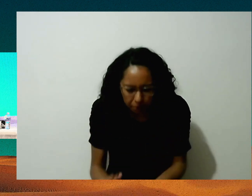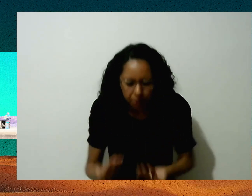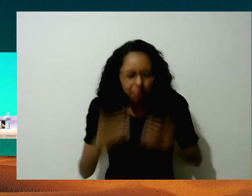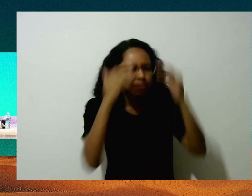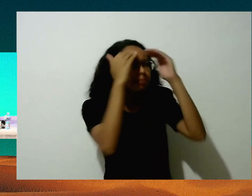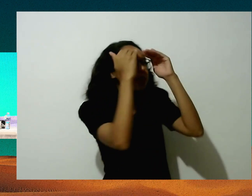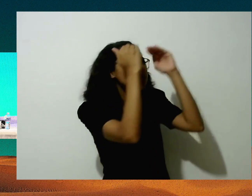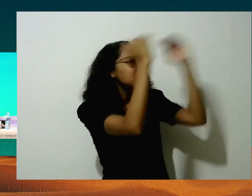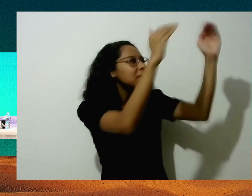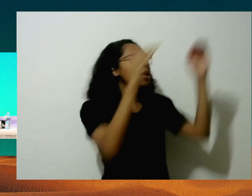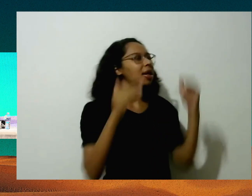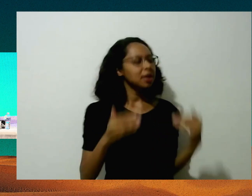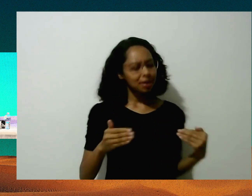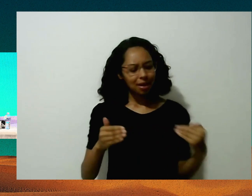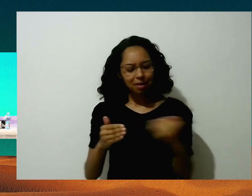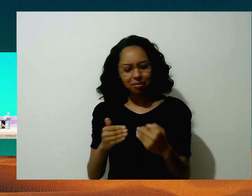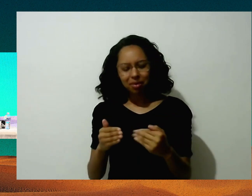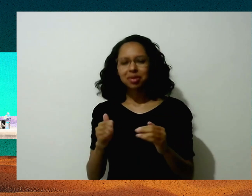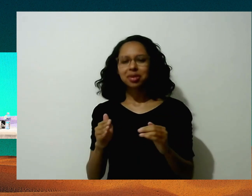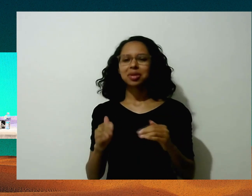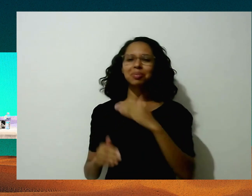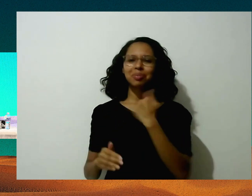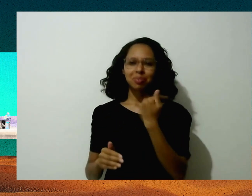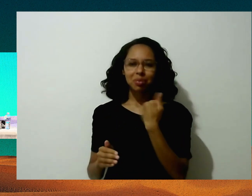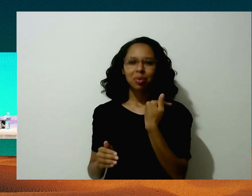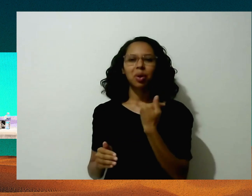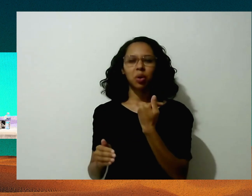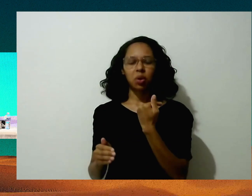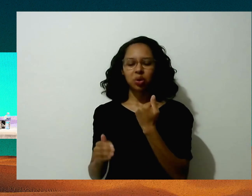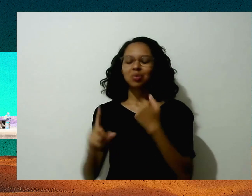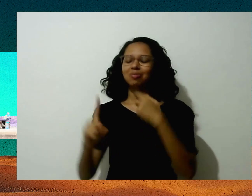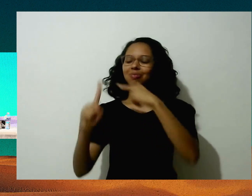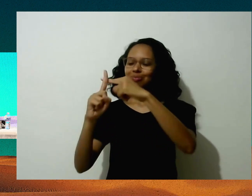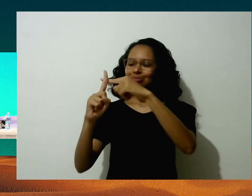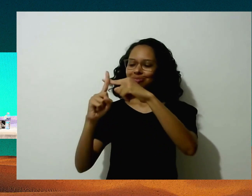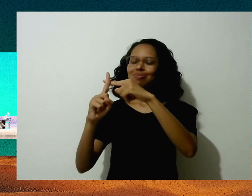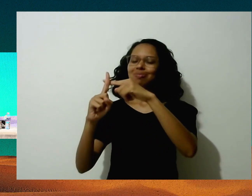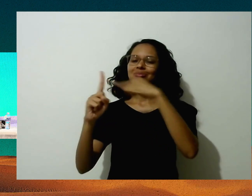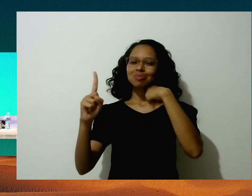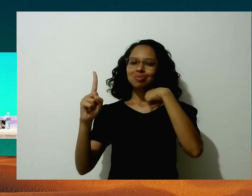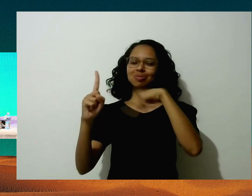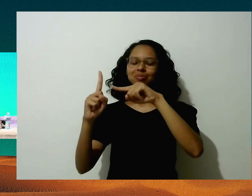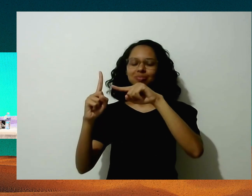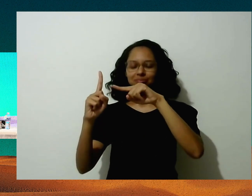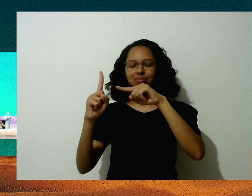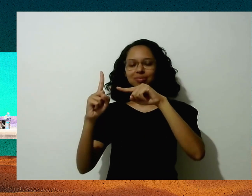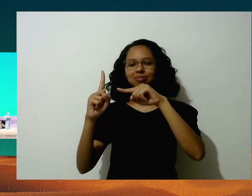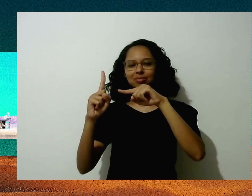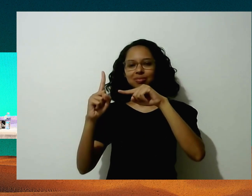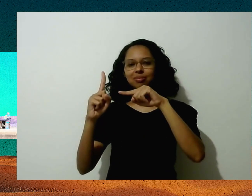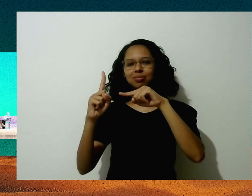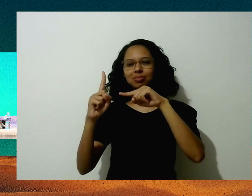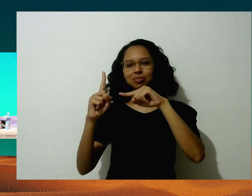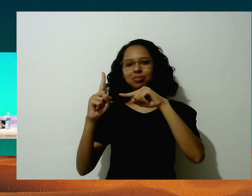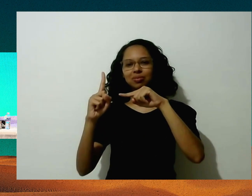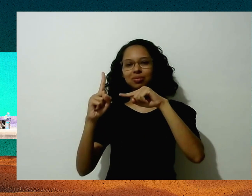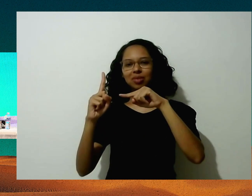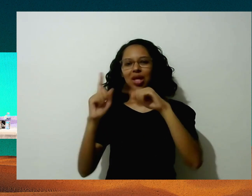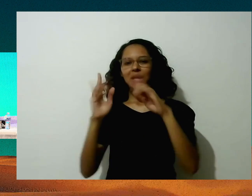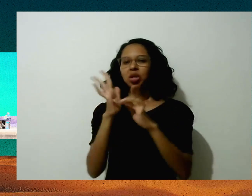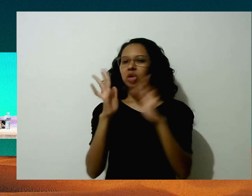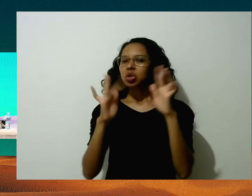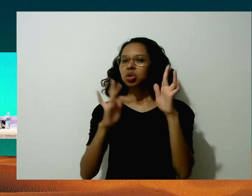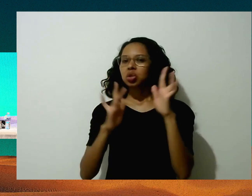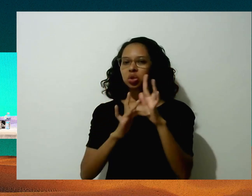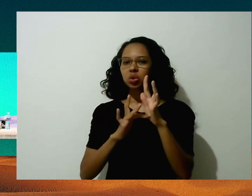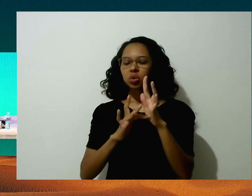became obedient to the point of death, e morte de cruz. even the death of the cross. Jesus não veio aqui para